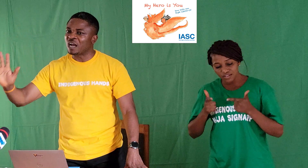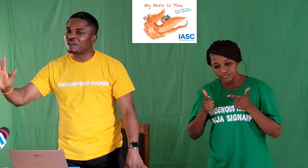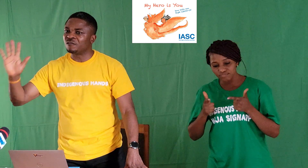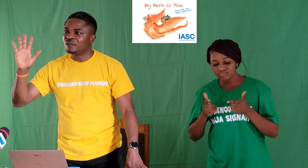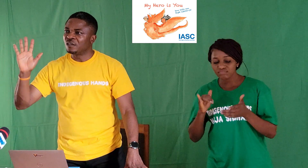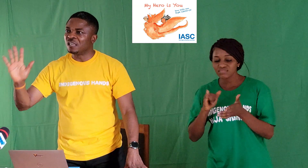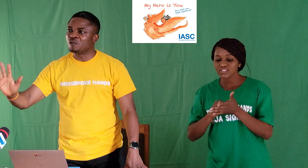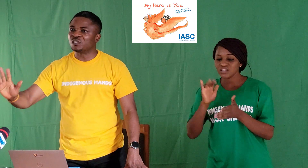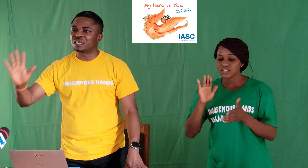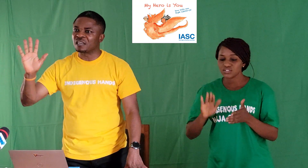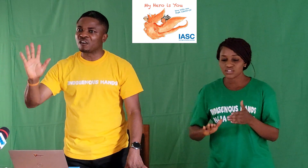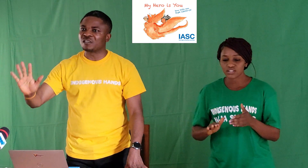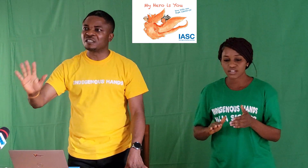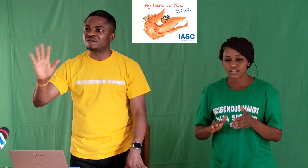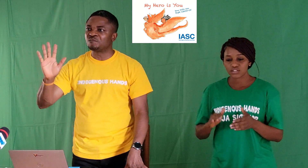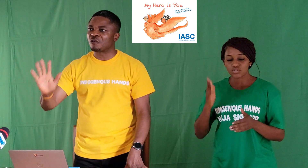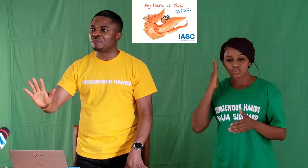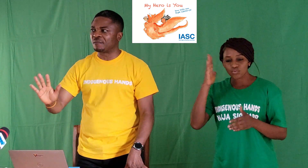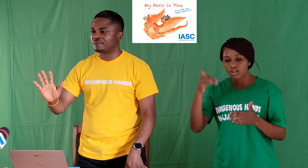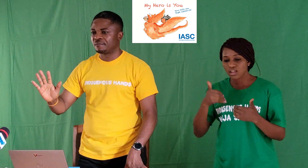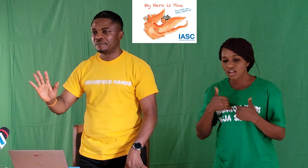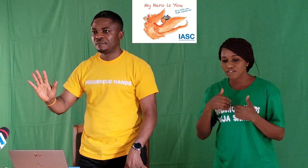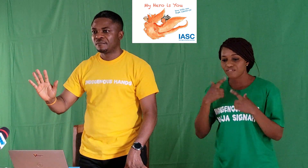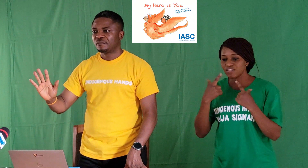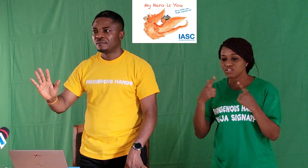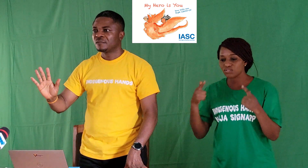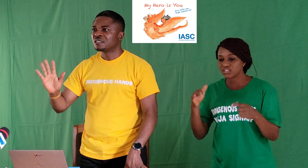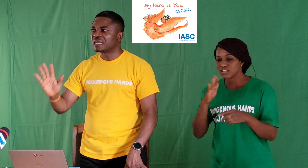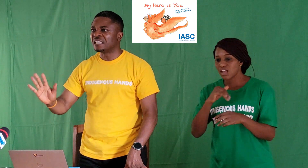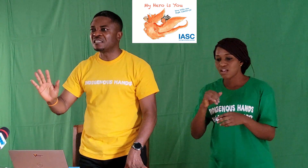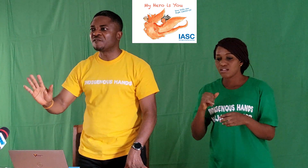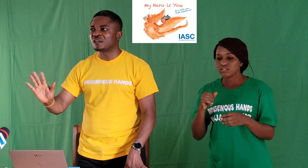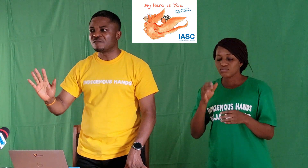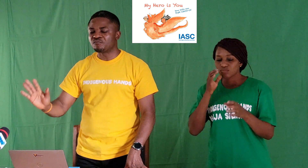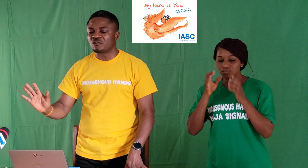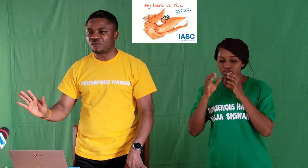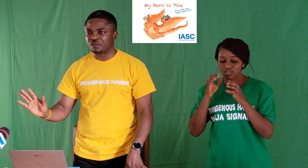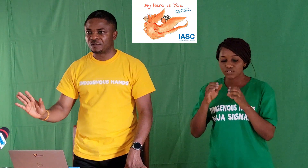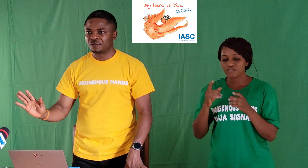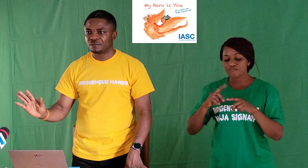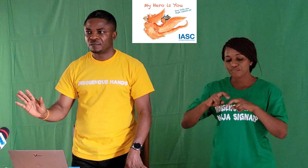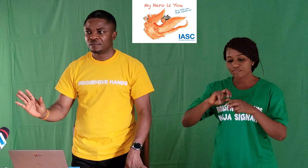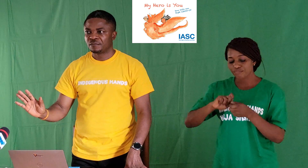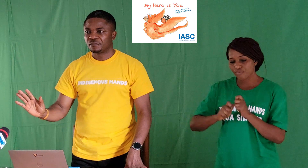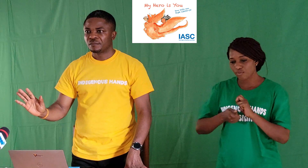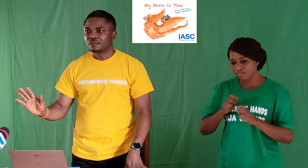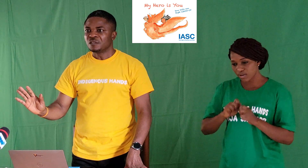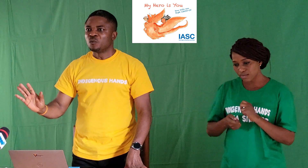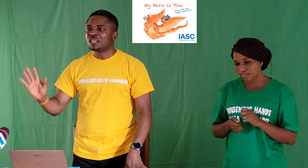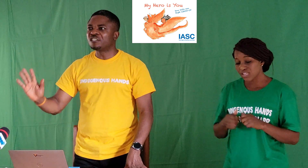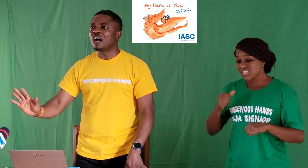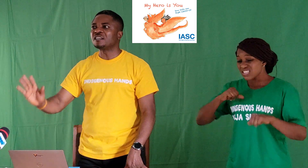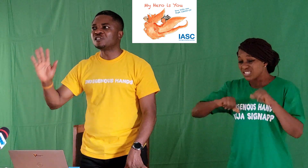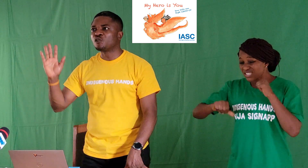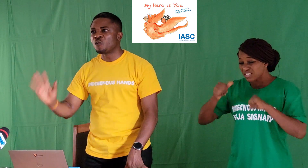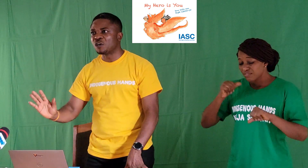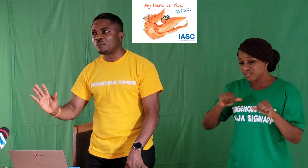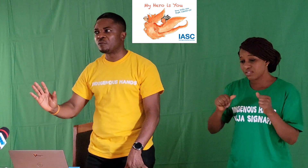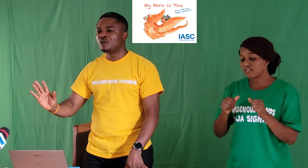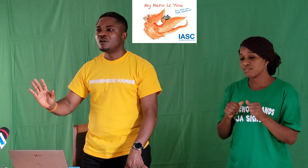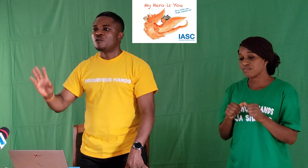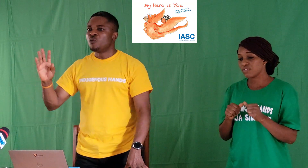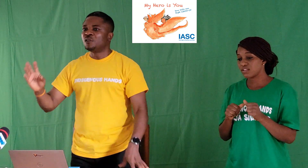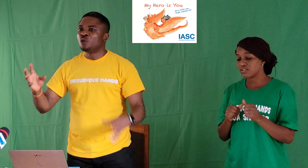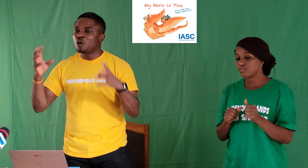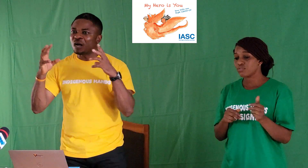going to have linguistic and cognitive problem. Scientifically proven. When a child is growing